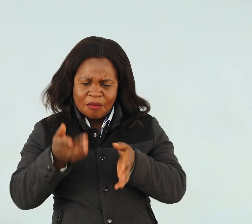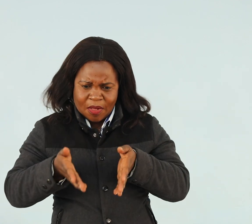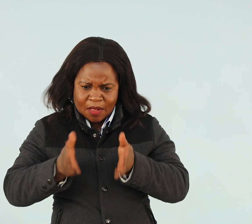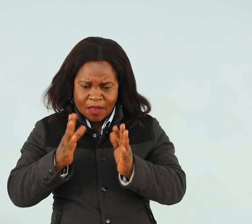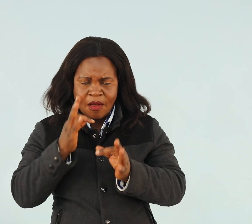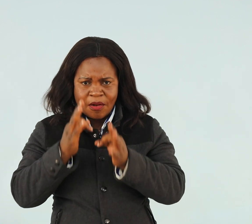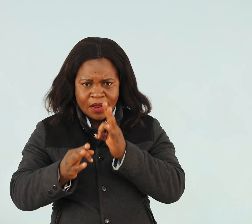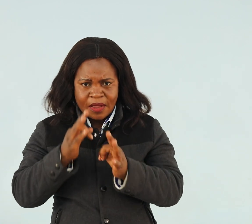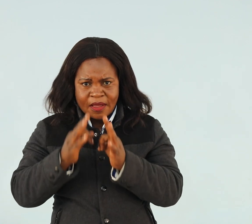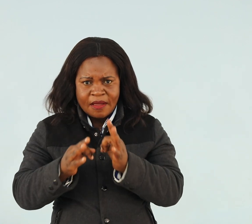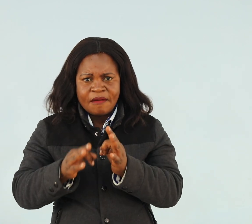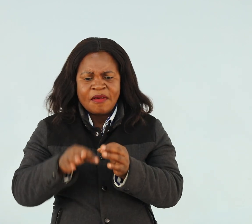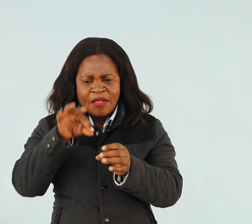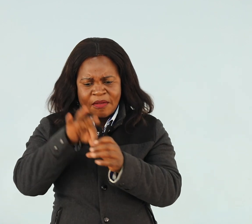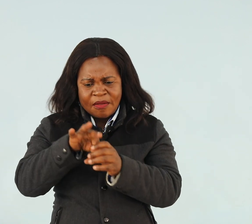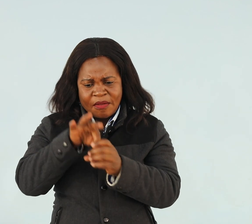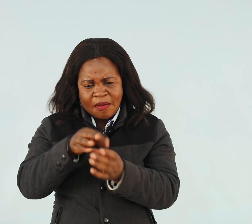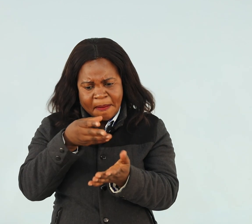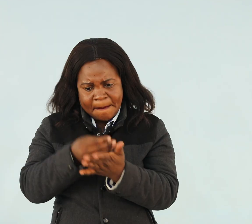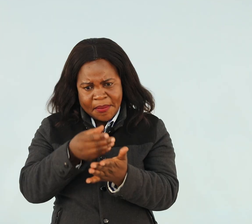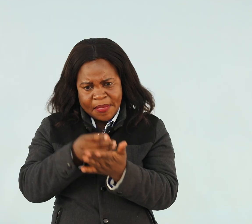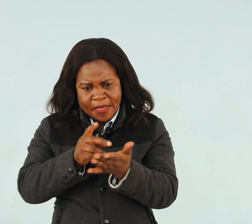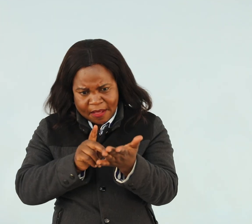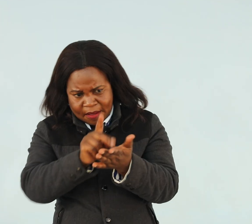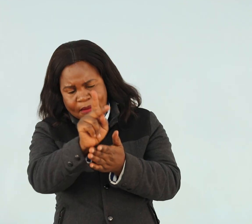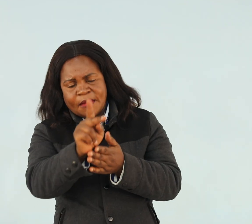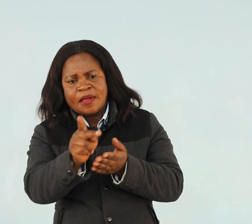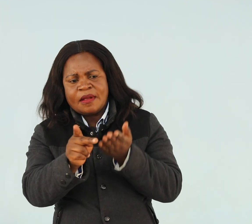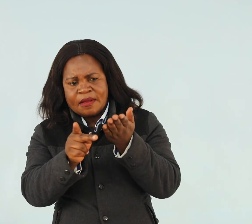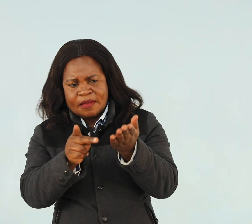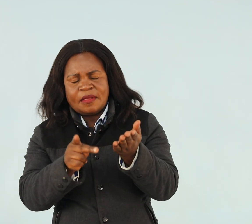prescribed election fee is paid to the Electoral Commission.